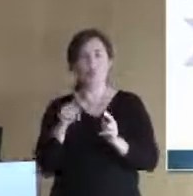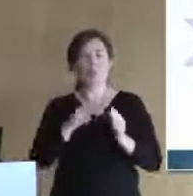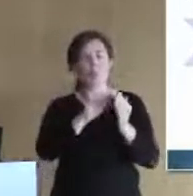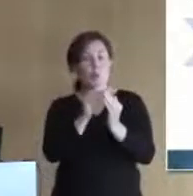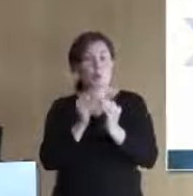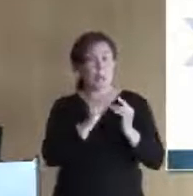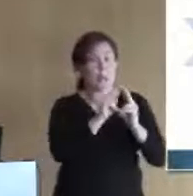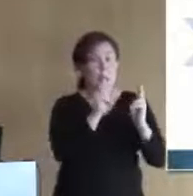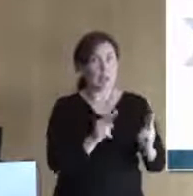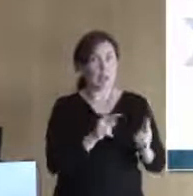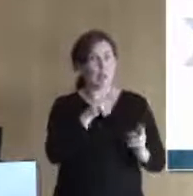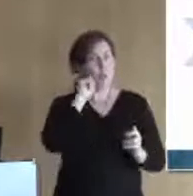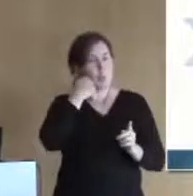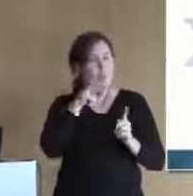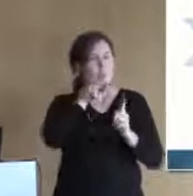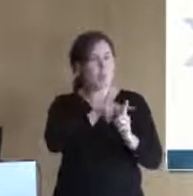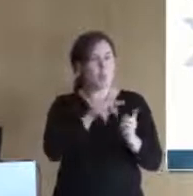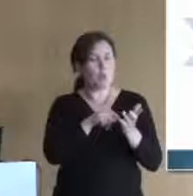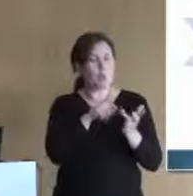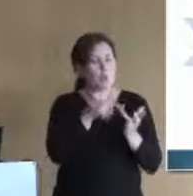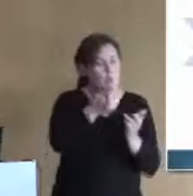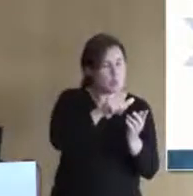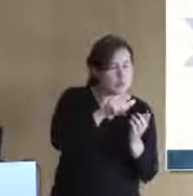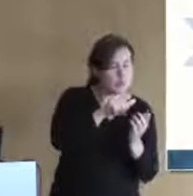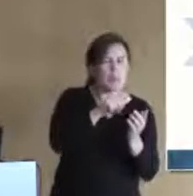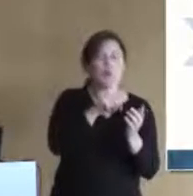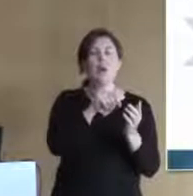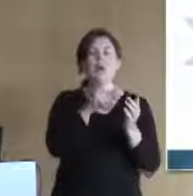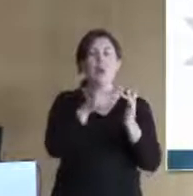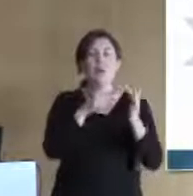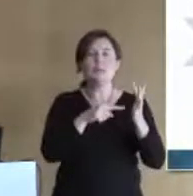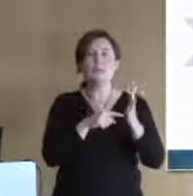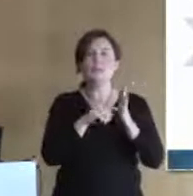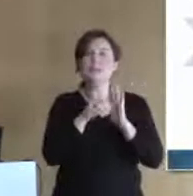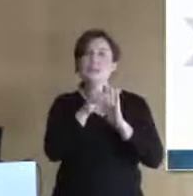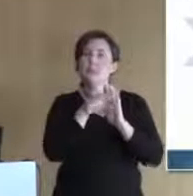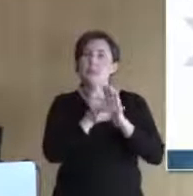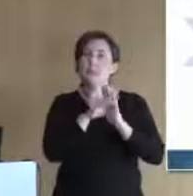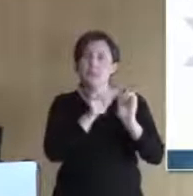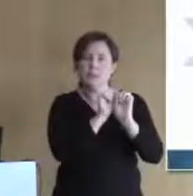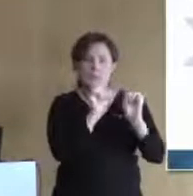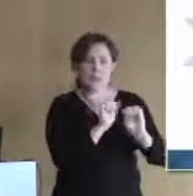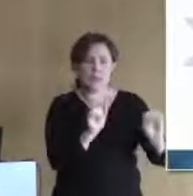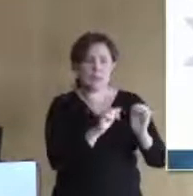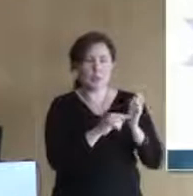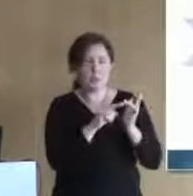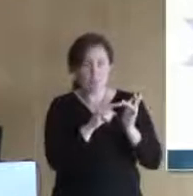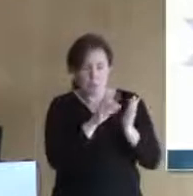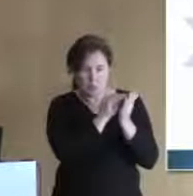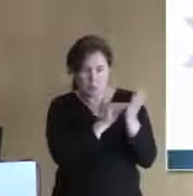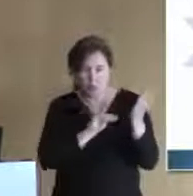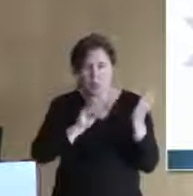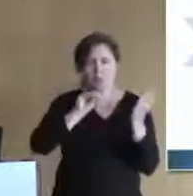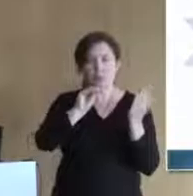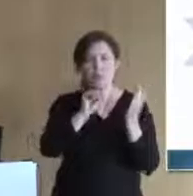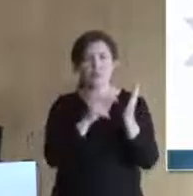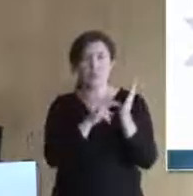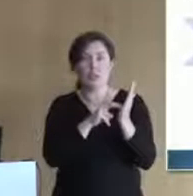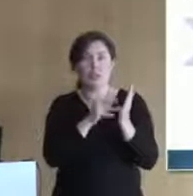upper house, and hopefully will pass before Christmas. And at that point, community housing organisations will start